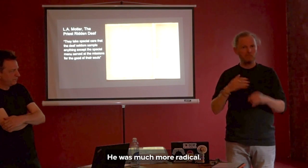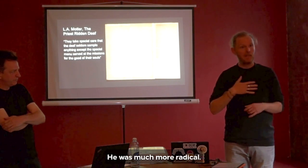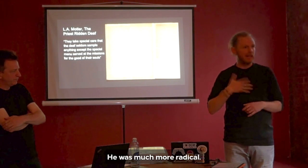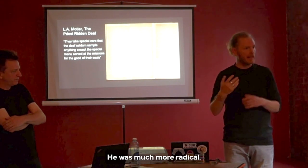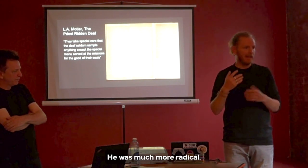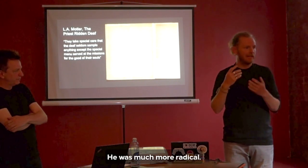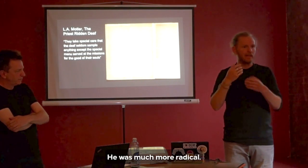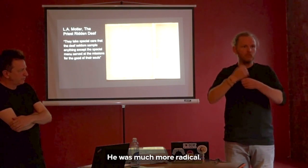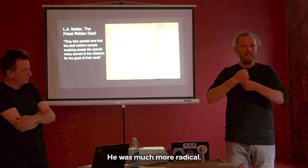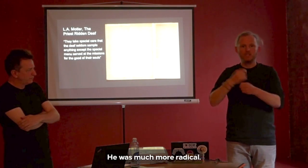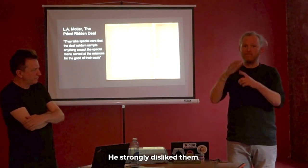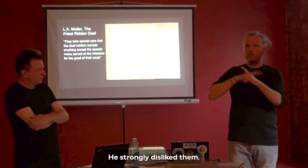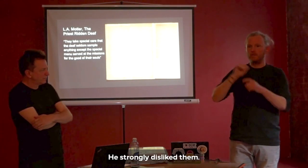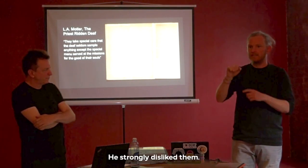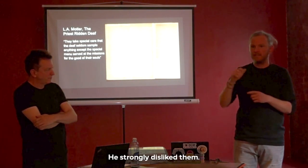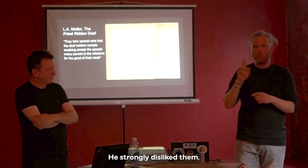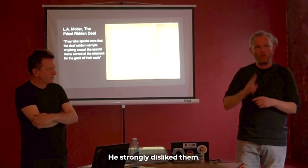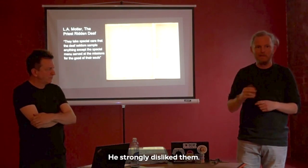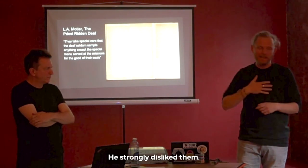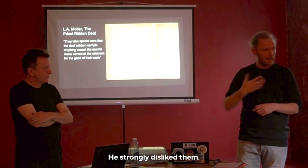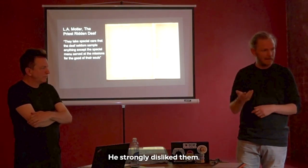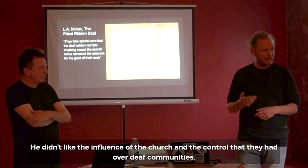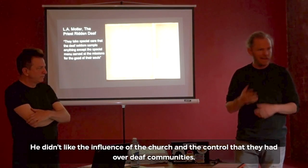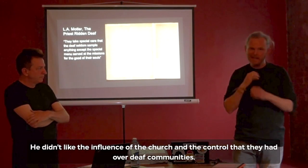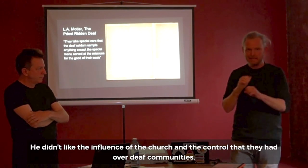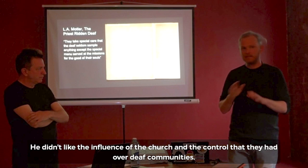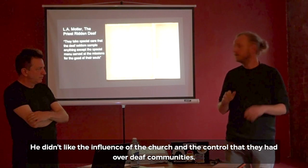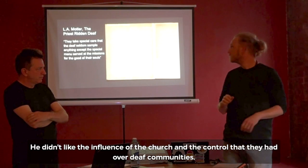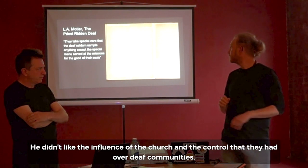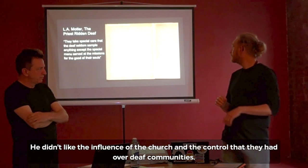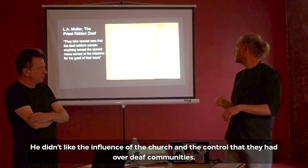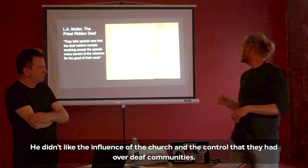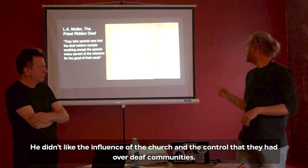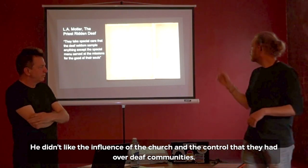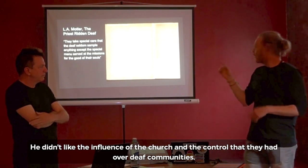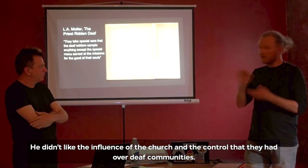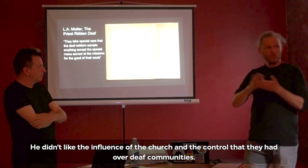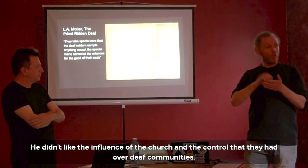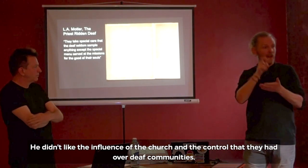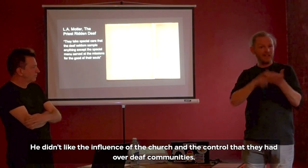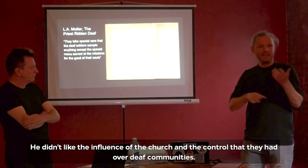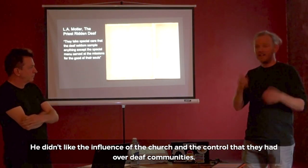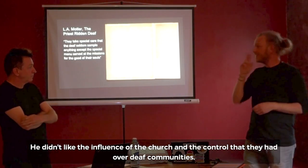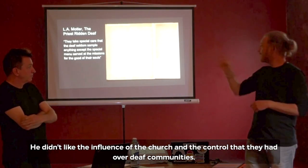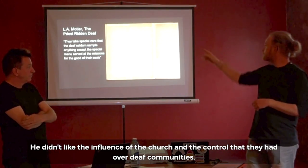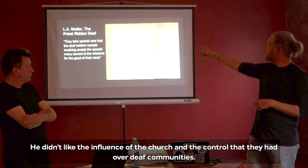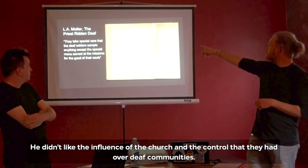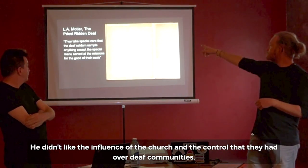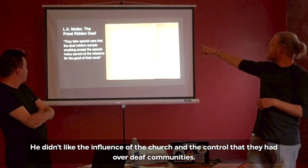radical. He strongly disliked them. He didn't like the influence of the church and how the control that they had over deaf